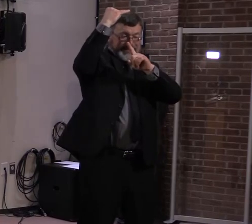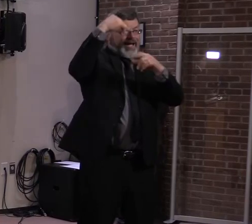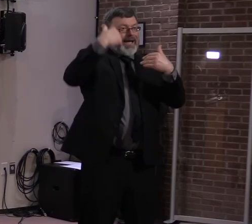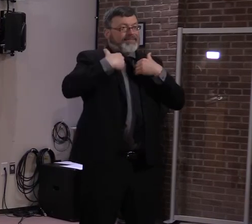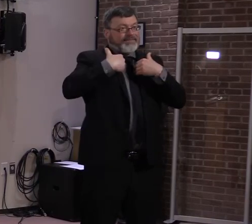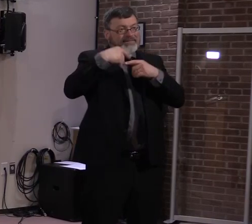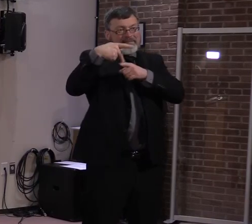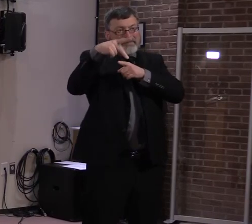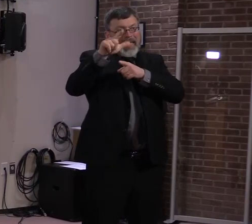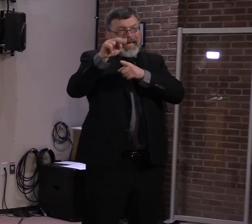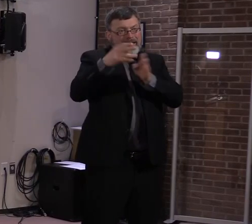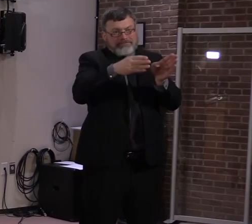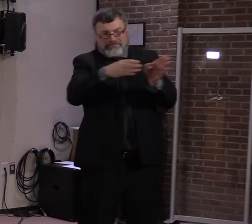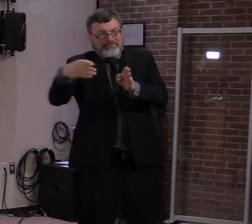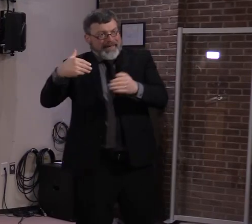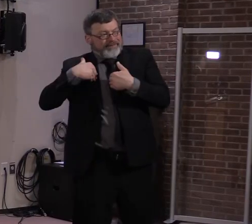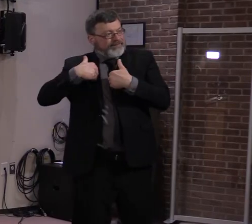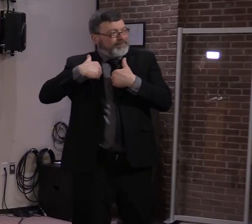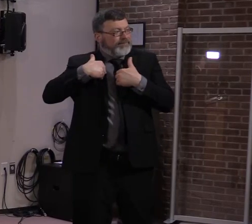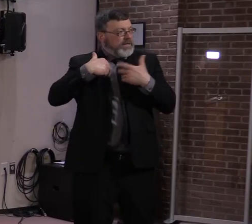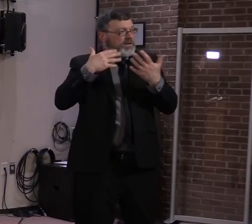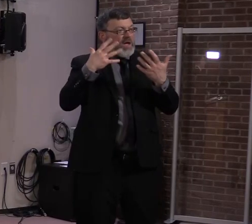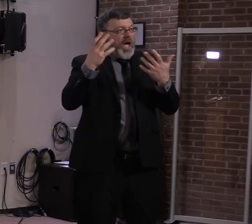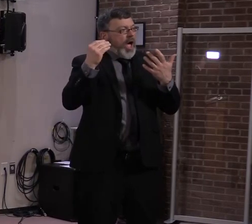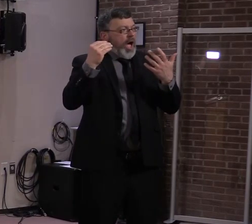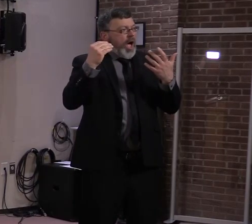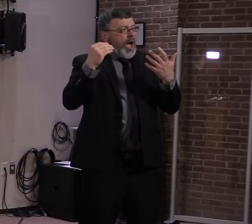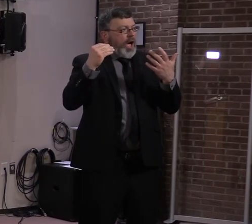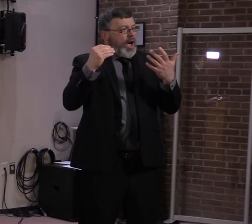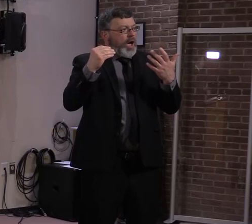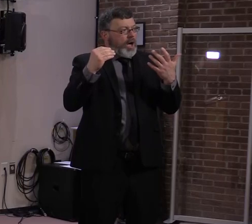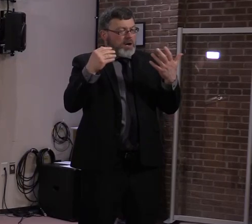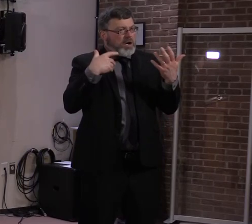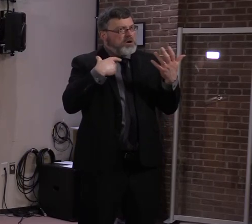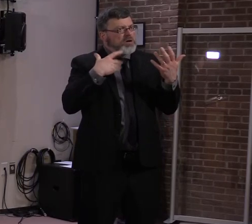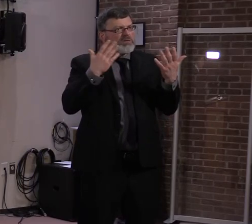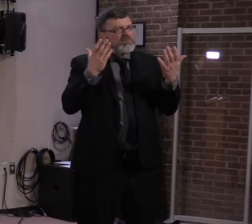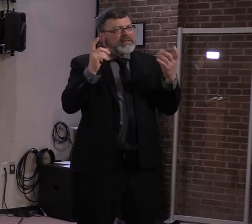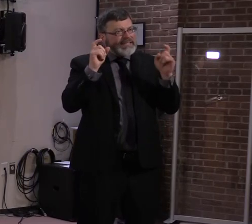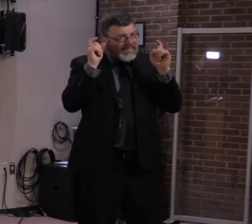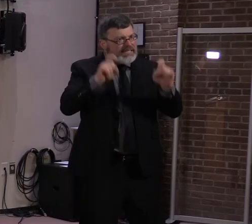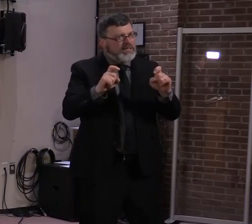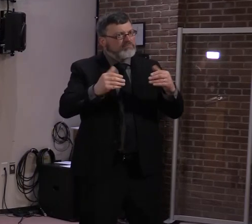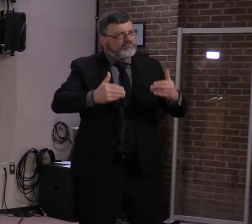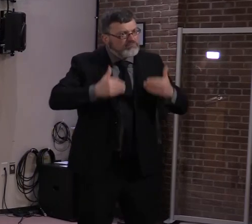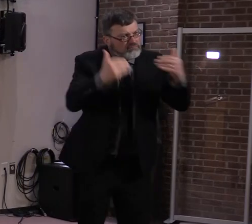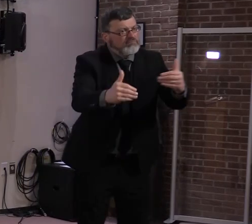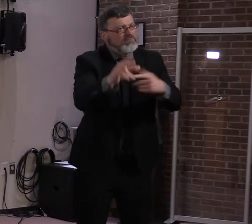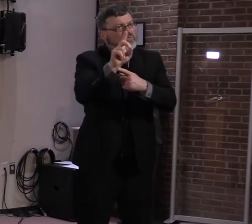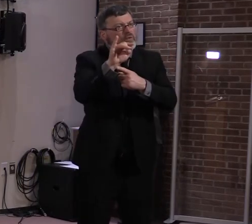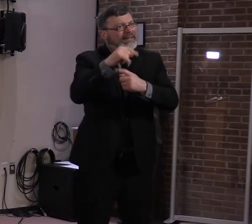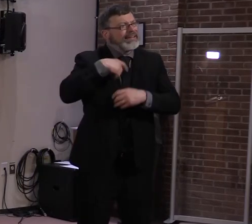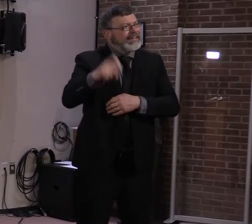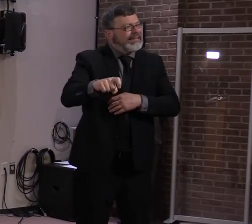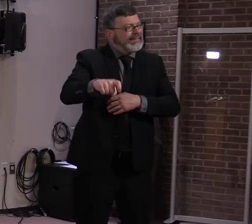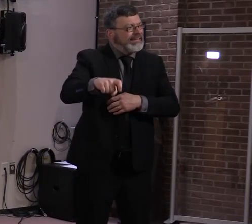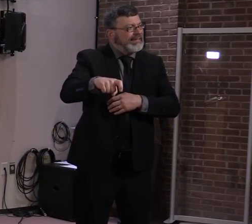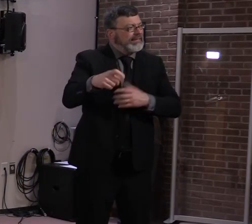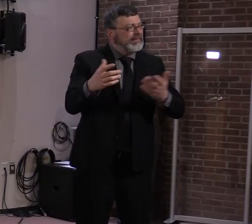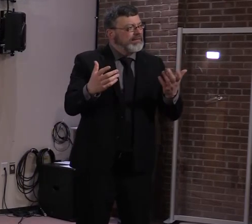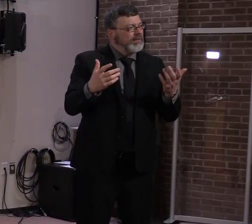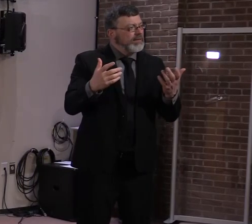the legislature. I just see a piecemeal approach. And if we're receiving $1 billion, and they're spending about half of